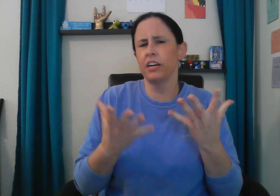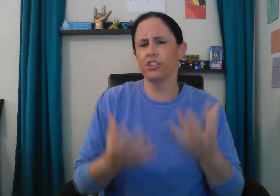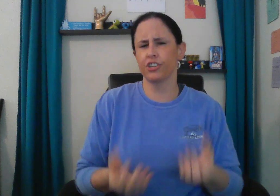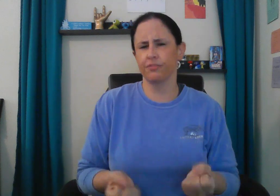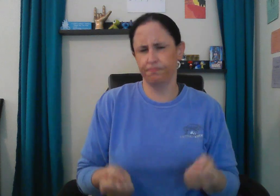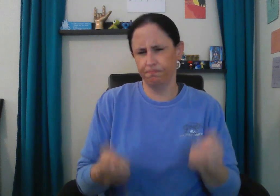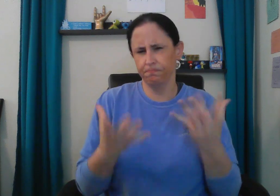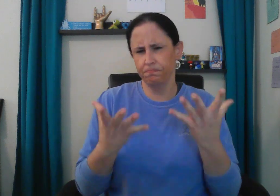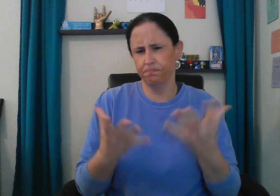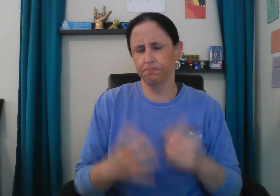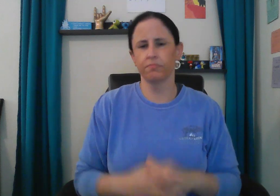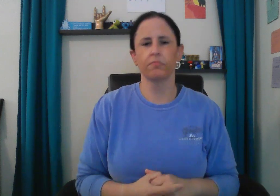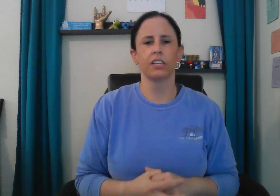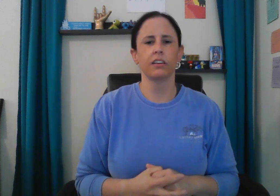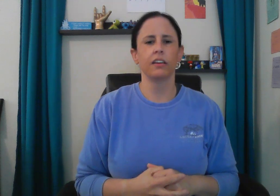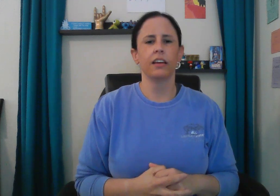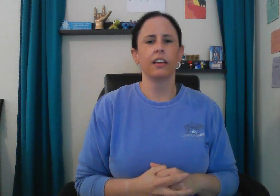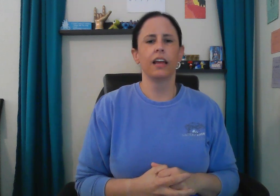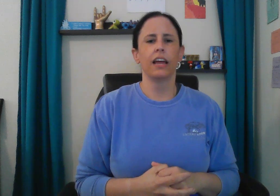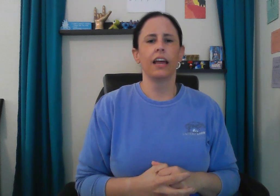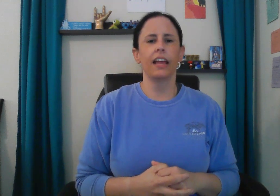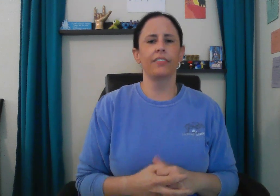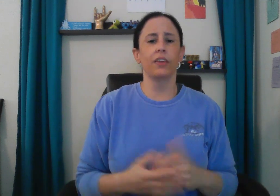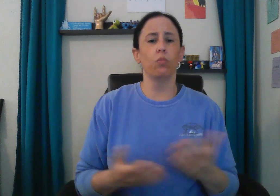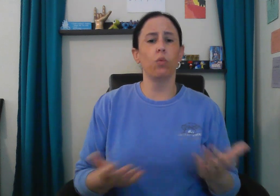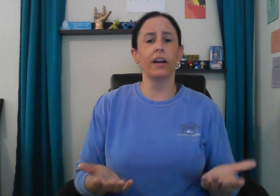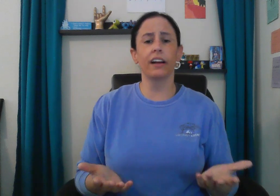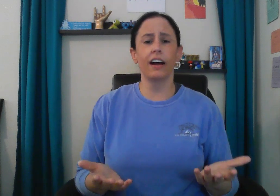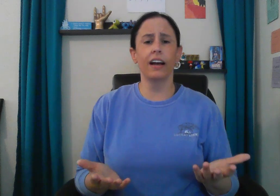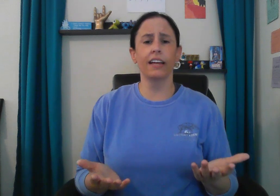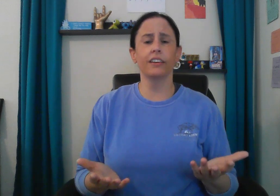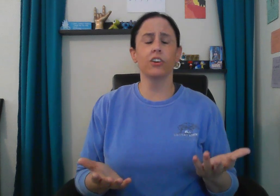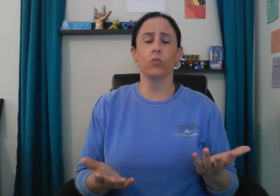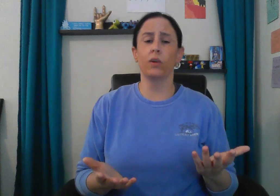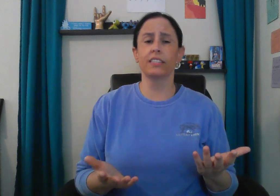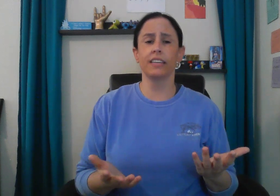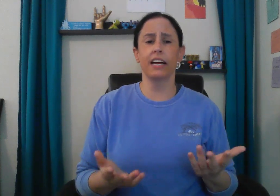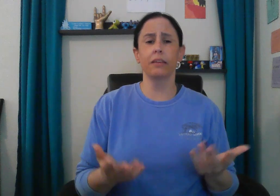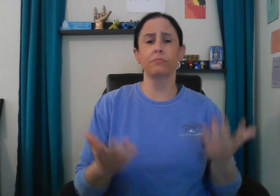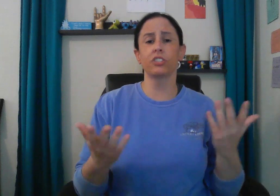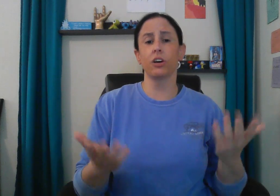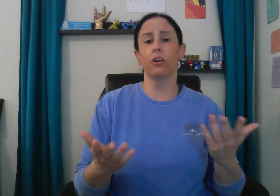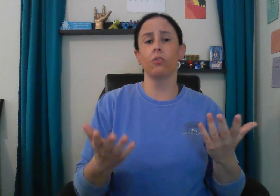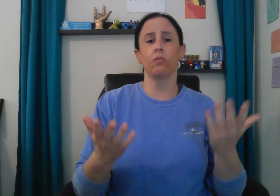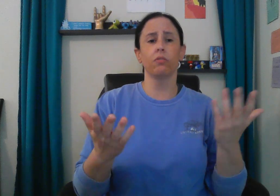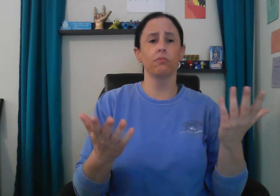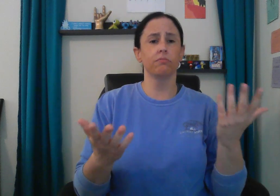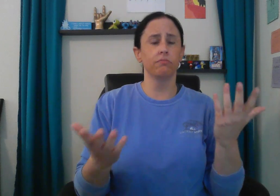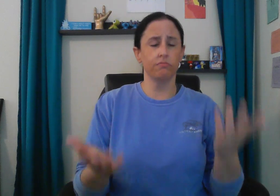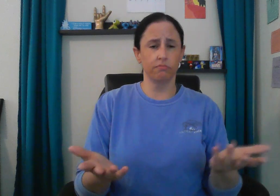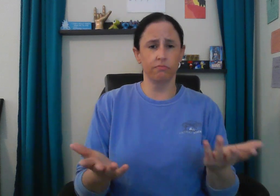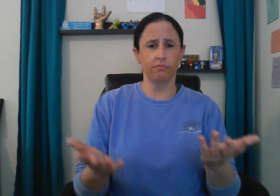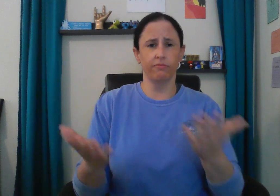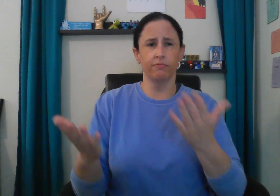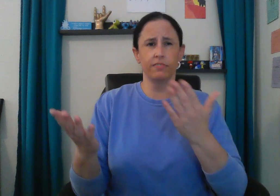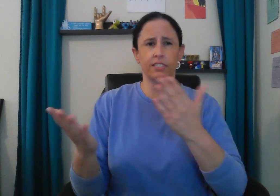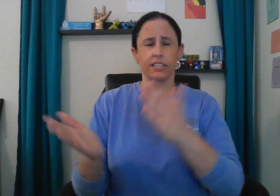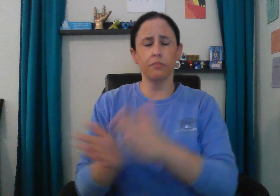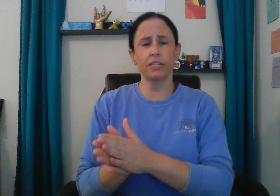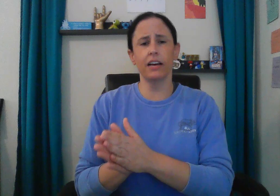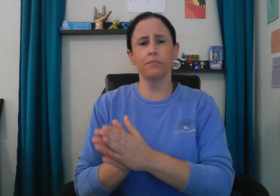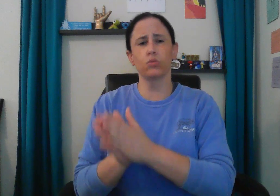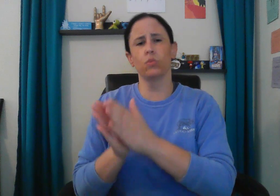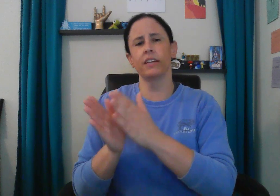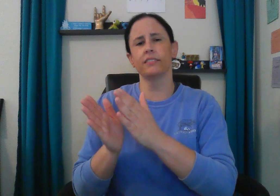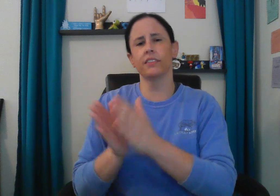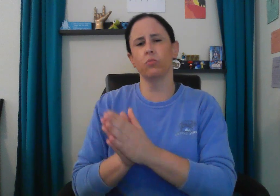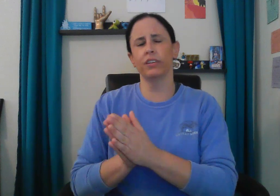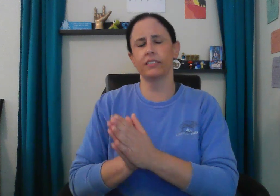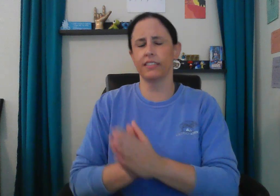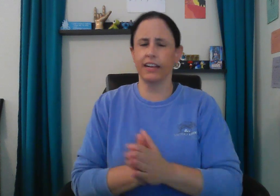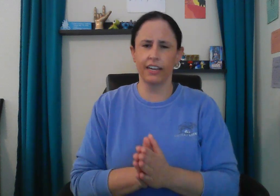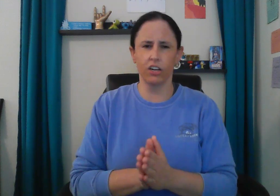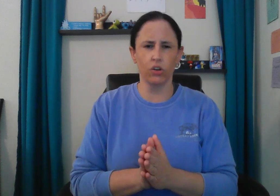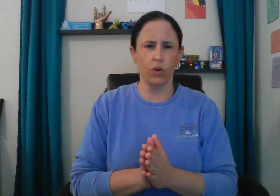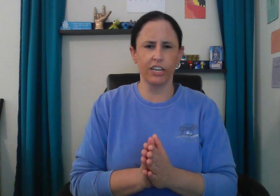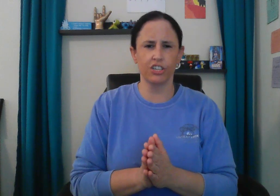much. And then what kind or what type. So sometimes when someone is signing a